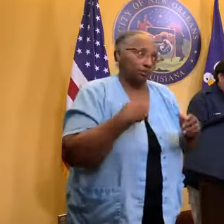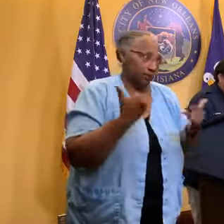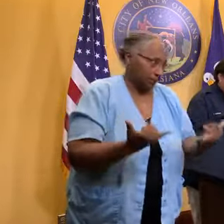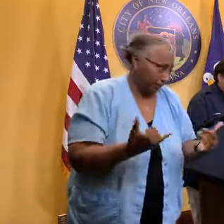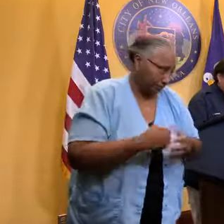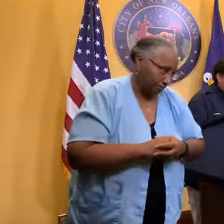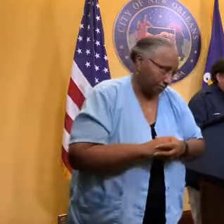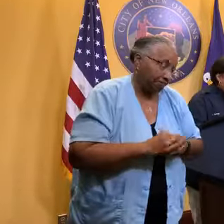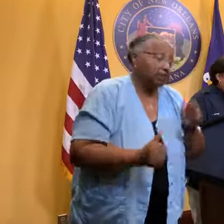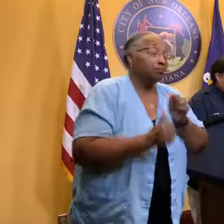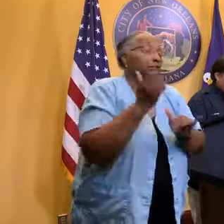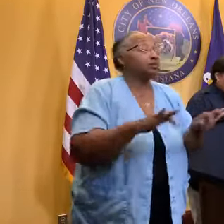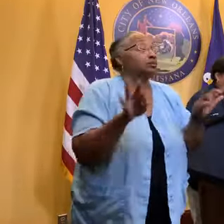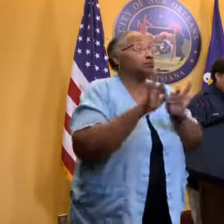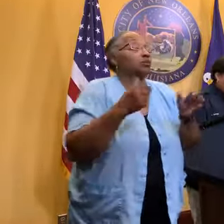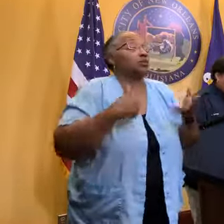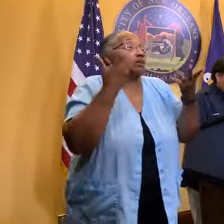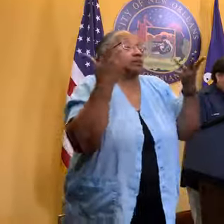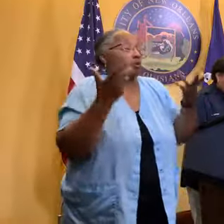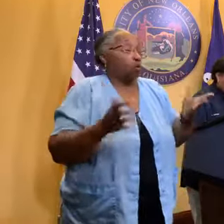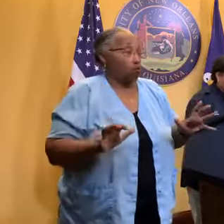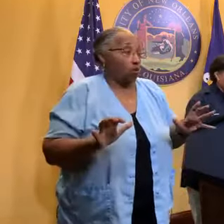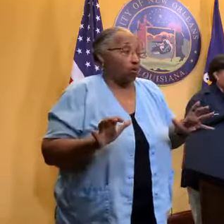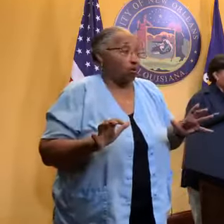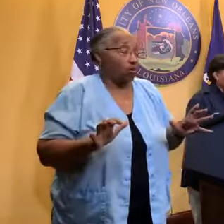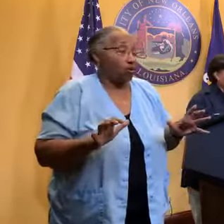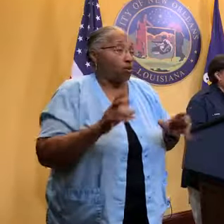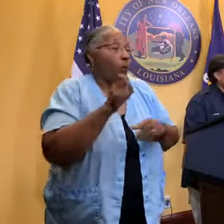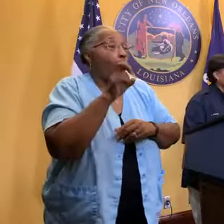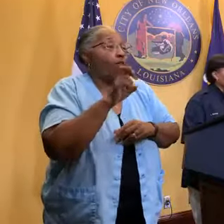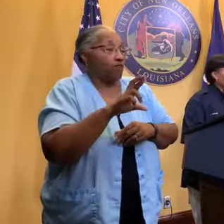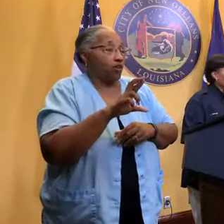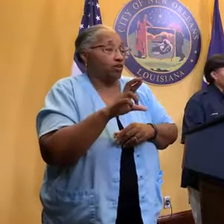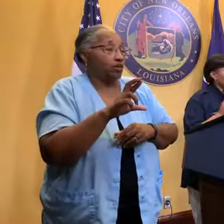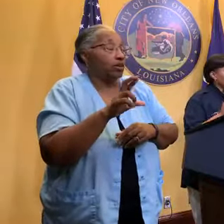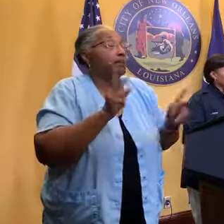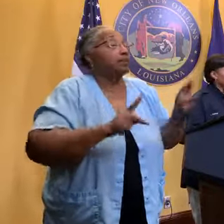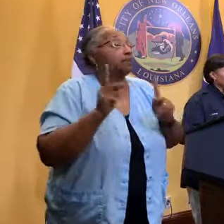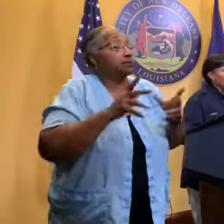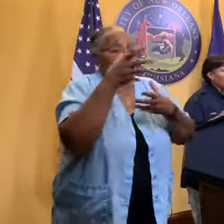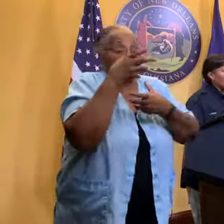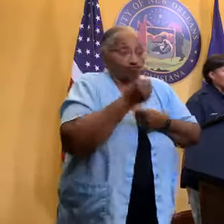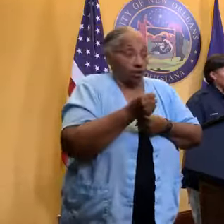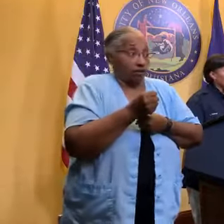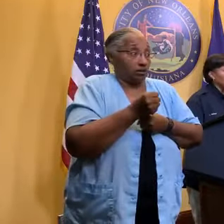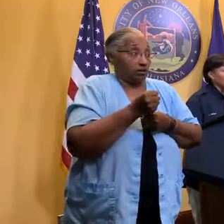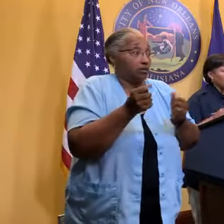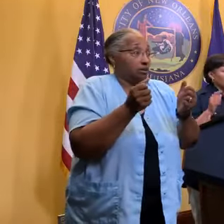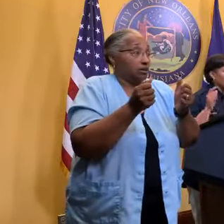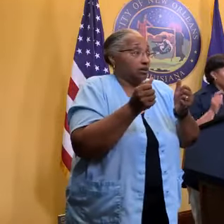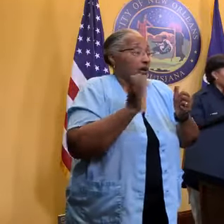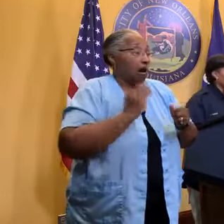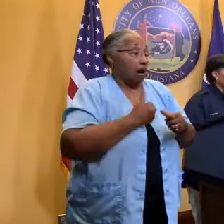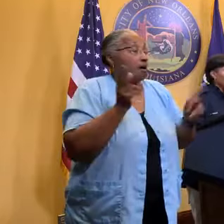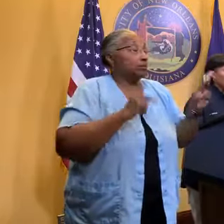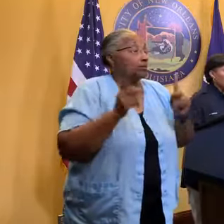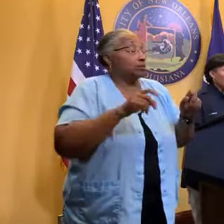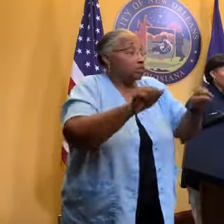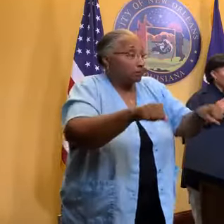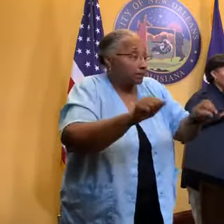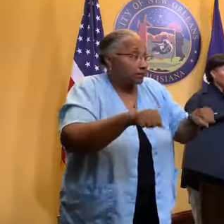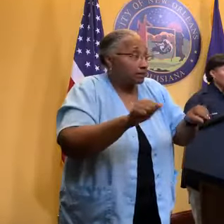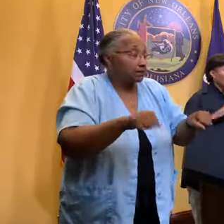thing I don't want to be over is the civic trust that has been demonstrated by our residents, our people's ability